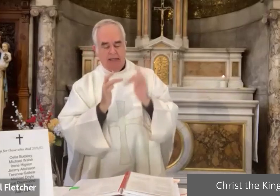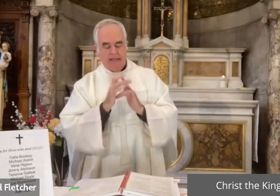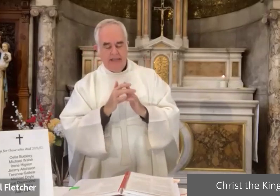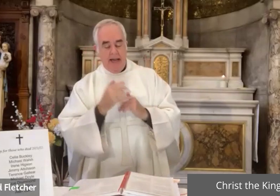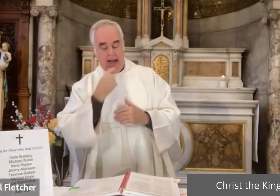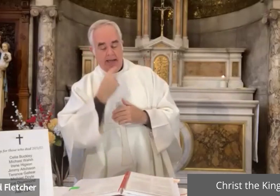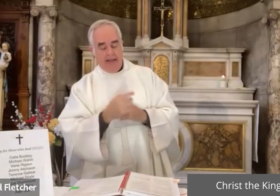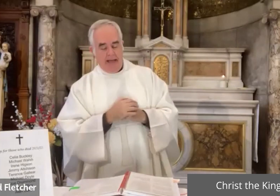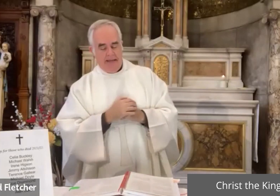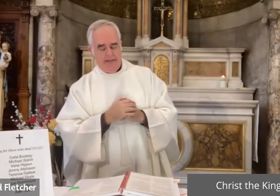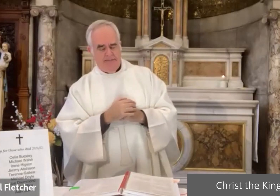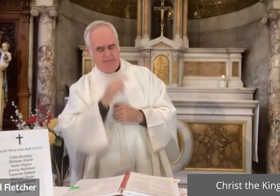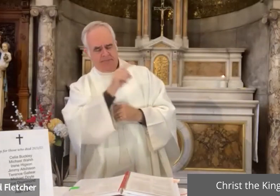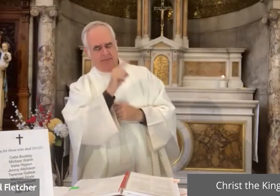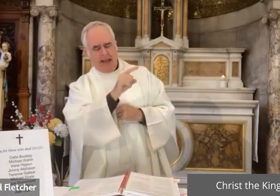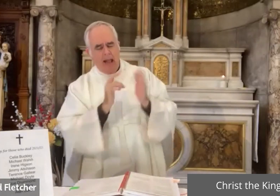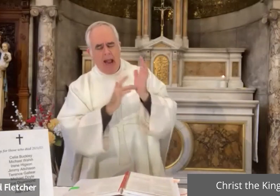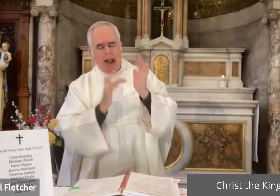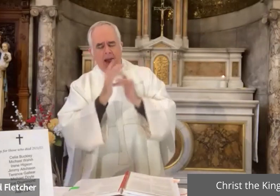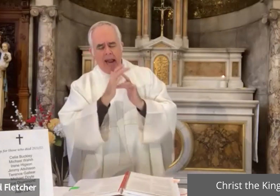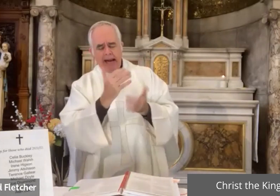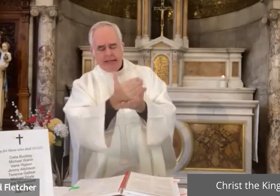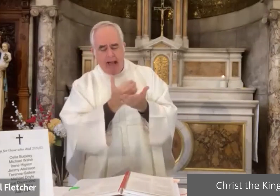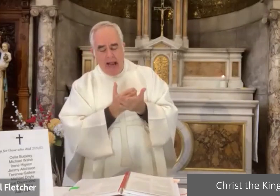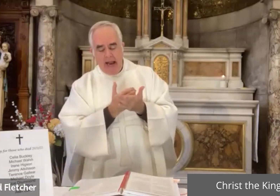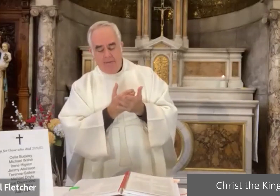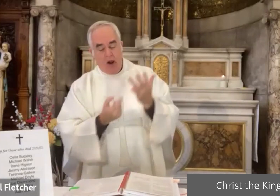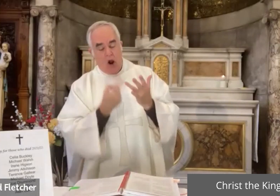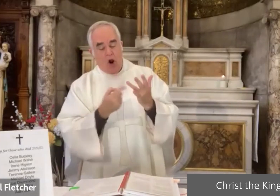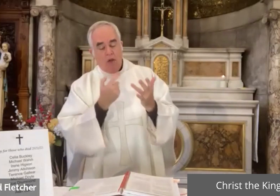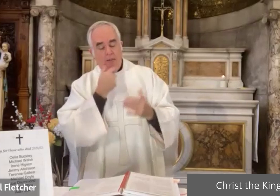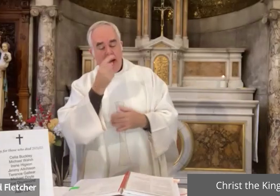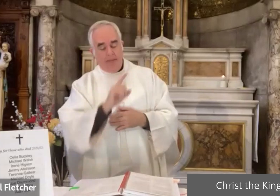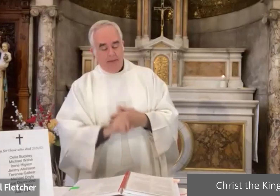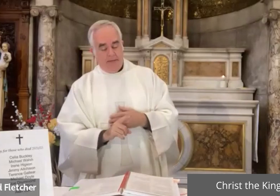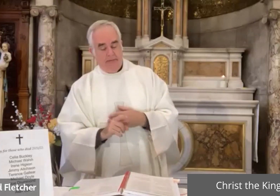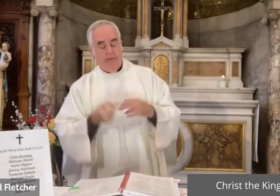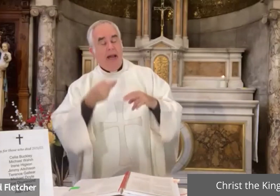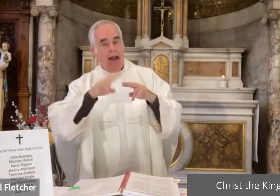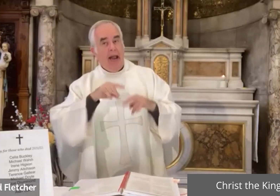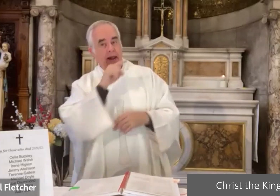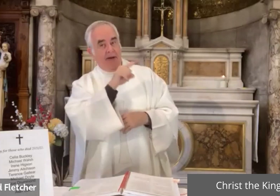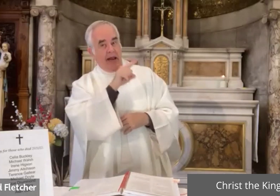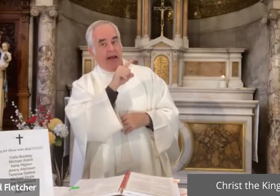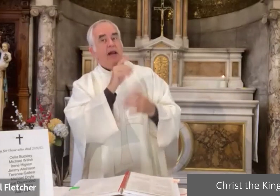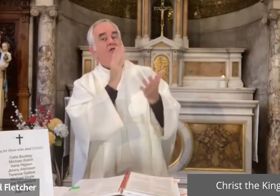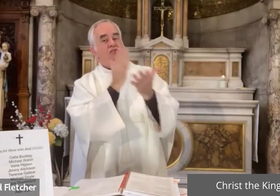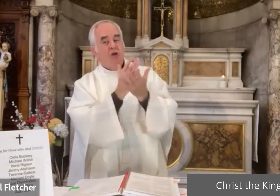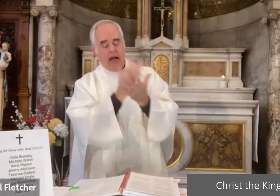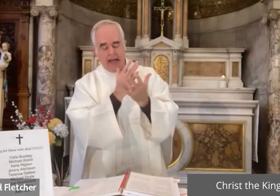mocked Jesus and said, he saved other people. Is